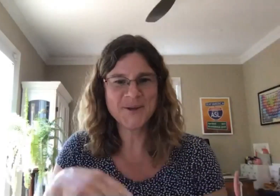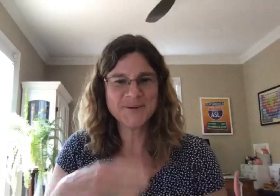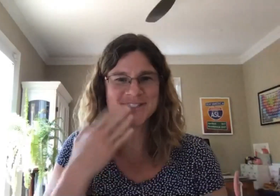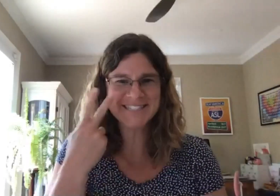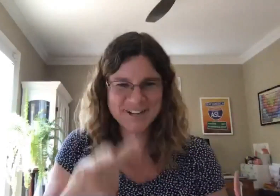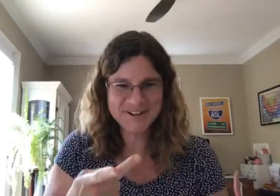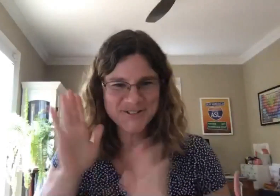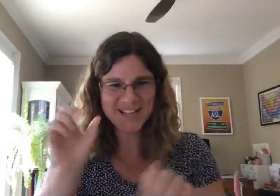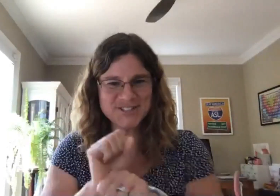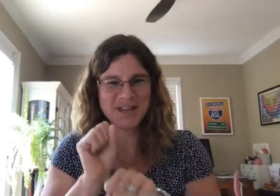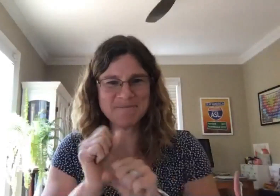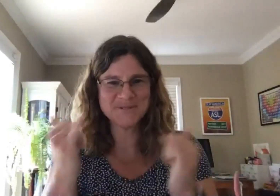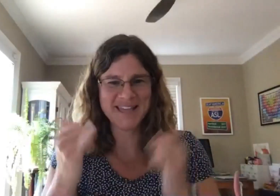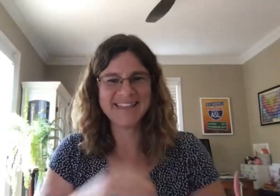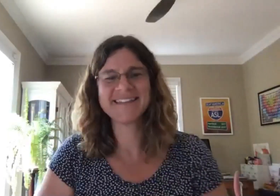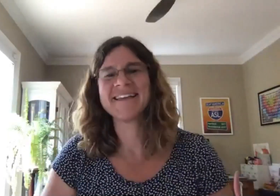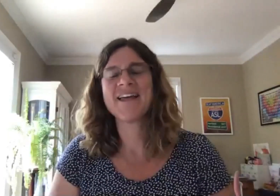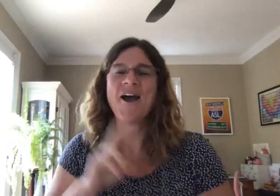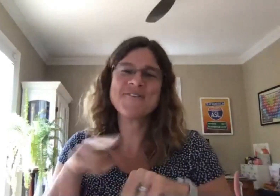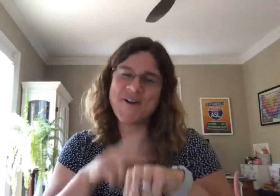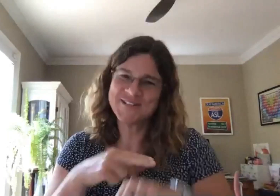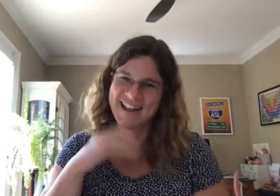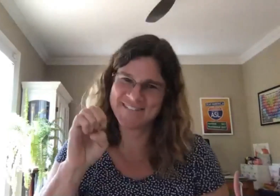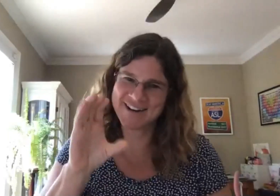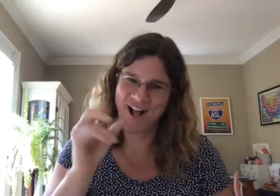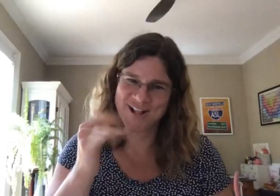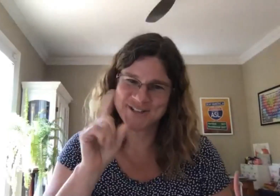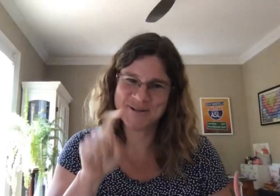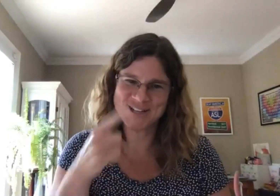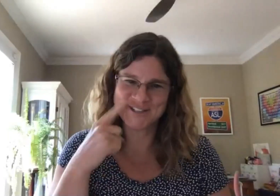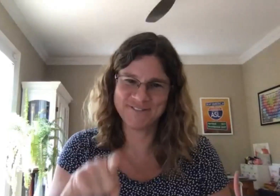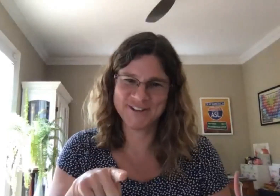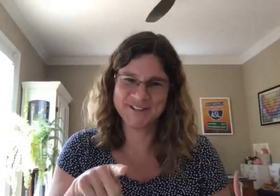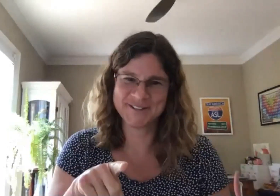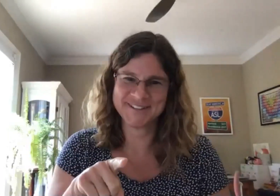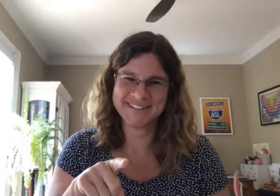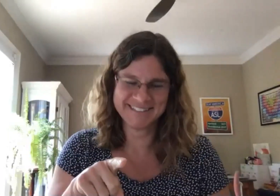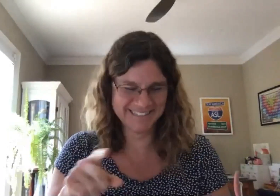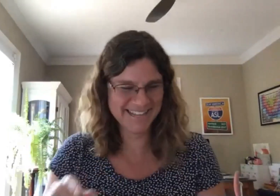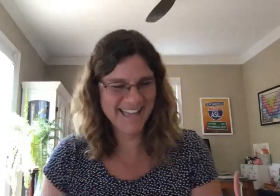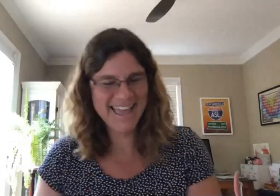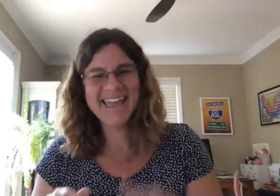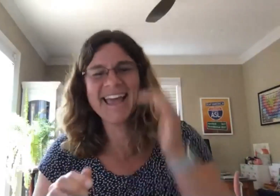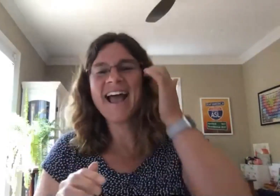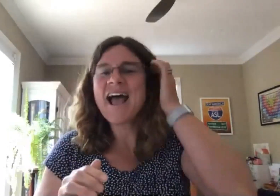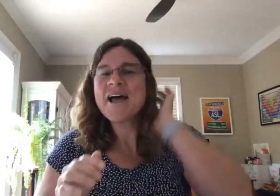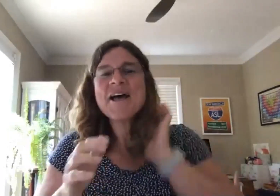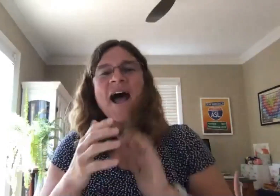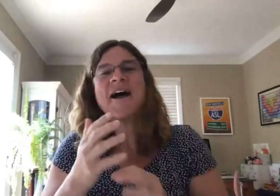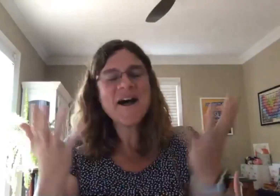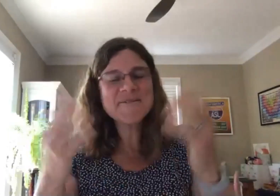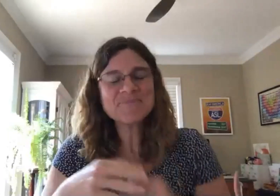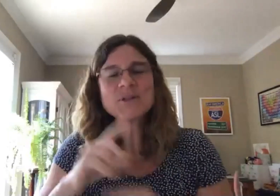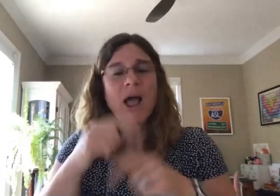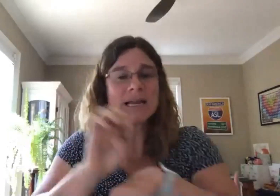Great. Great to see you, Lauren. Good job today. Thank you. Of course, I have an ecology question for you.